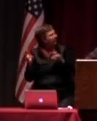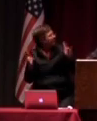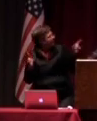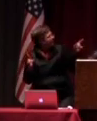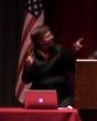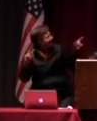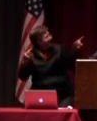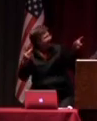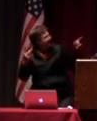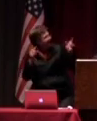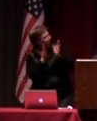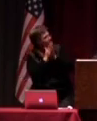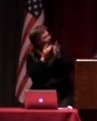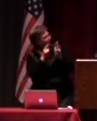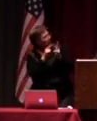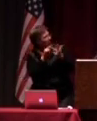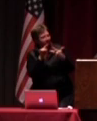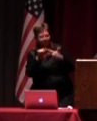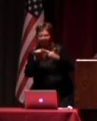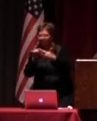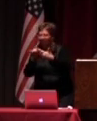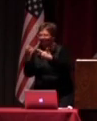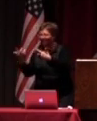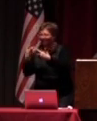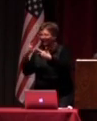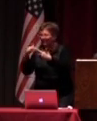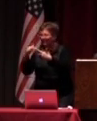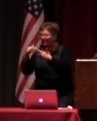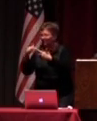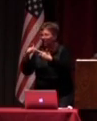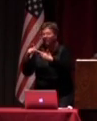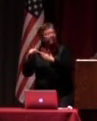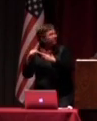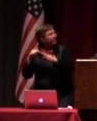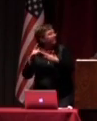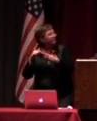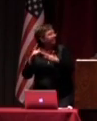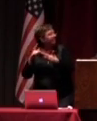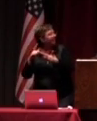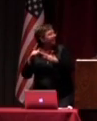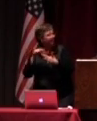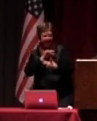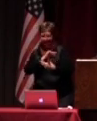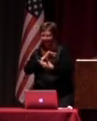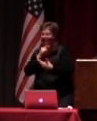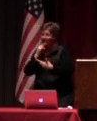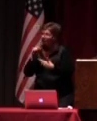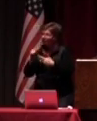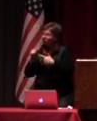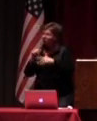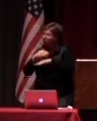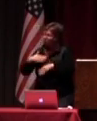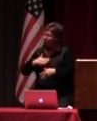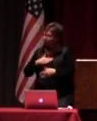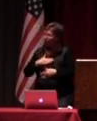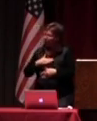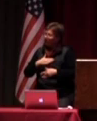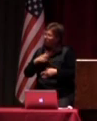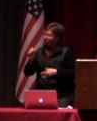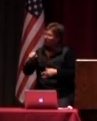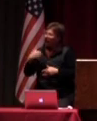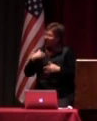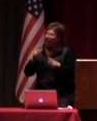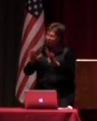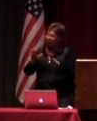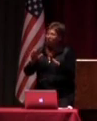Genifay, falls largely into this camp, the middle book you see here. Genifay acknowledges Napoleon's extraordinary abilities,